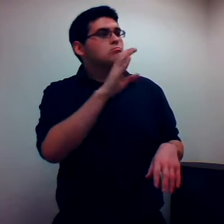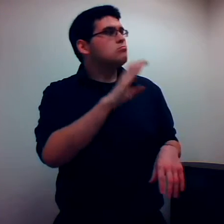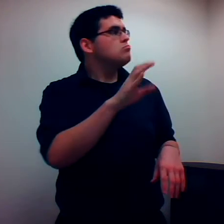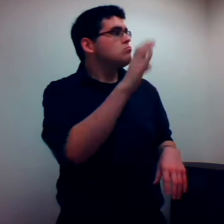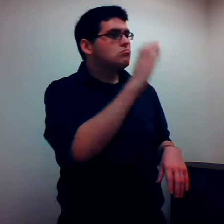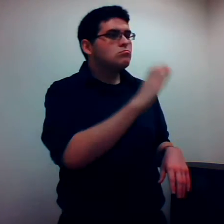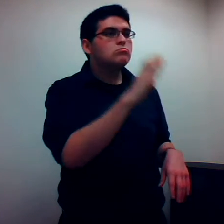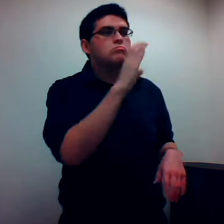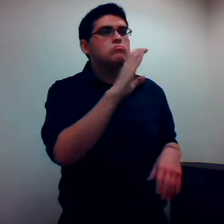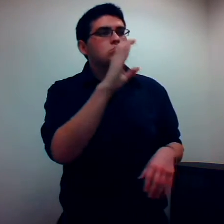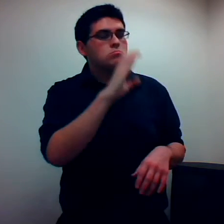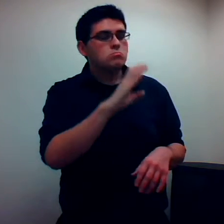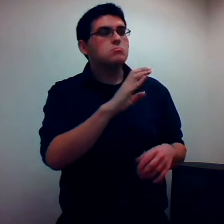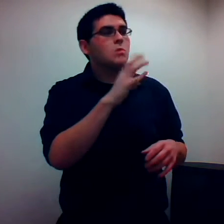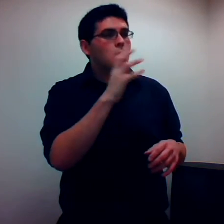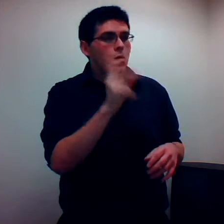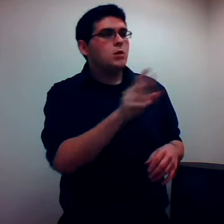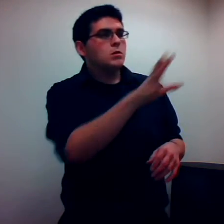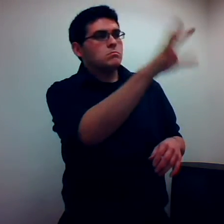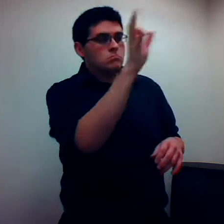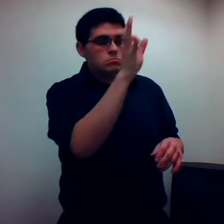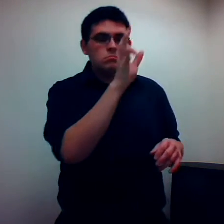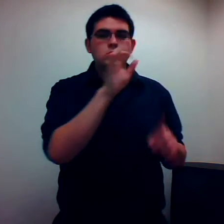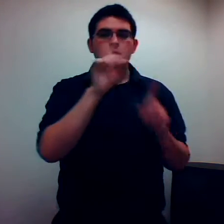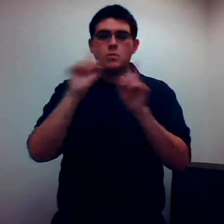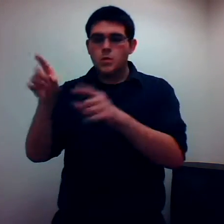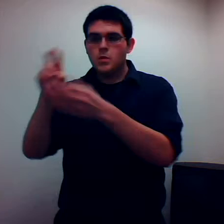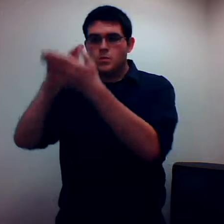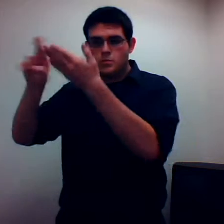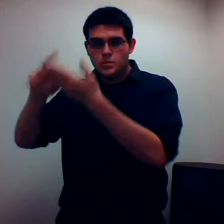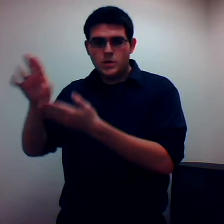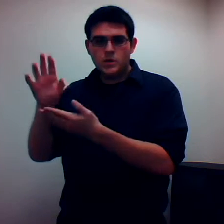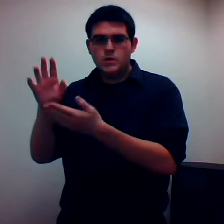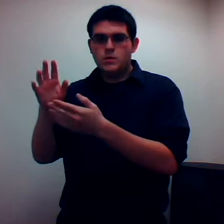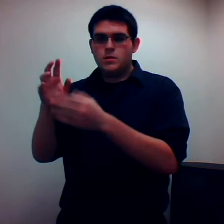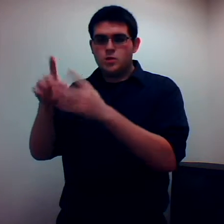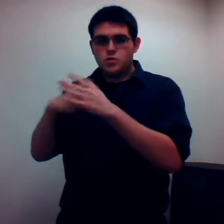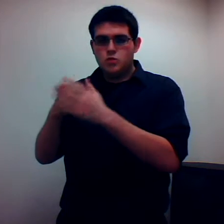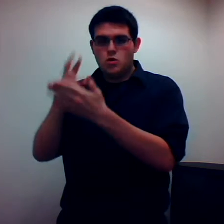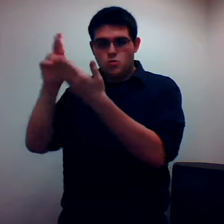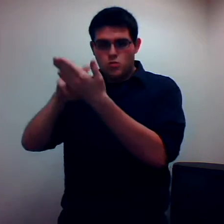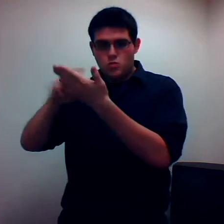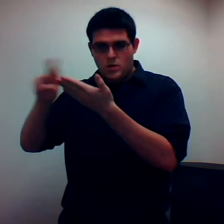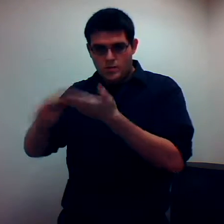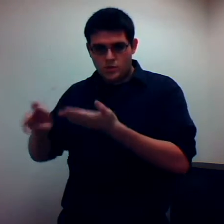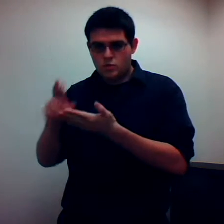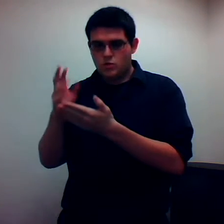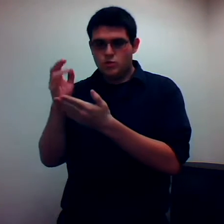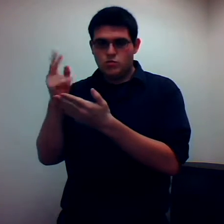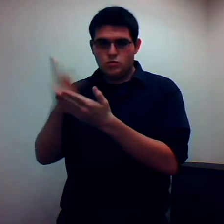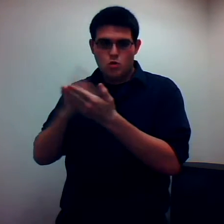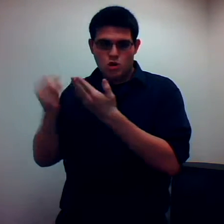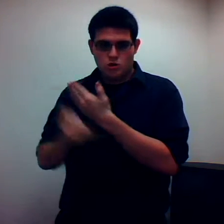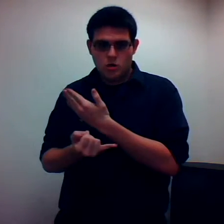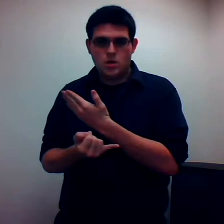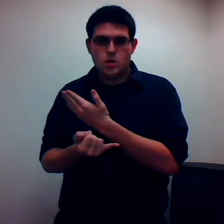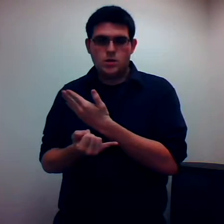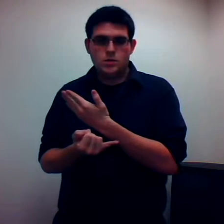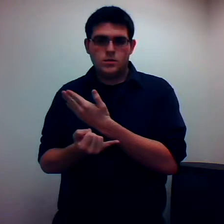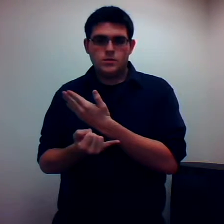their own research project. And you can really arrange this however you'd like. I usually have students practice the skills that I'm working on